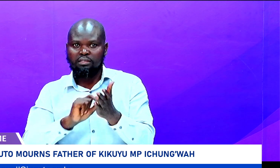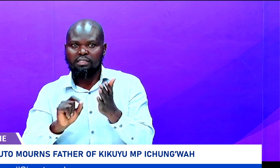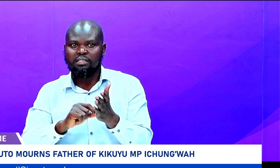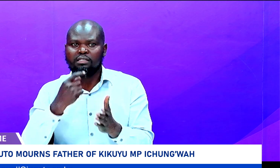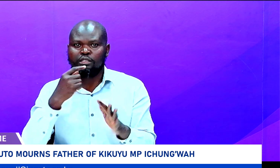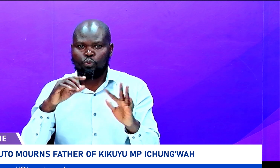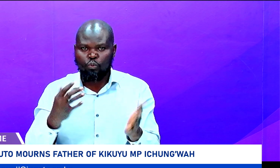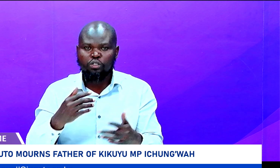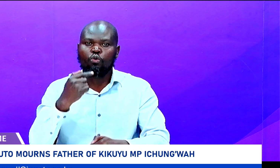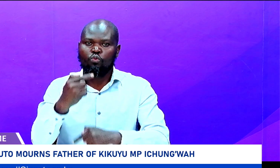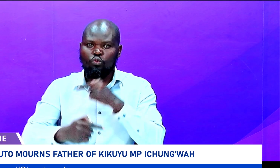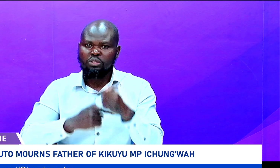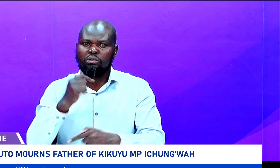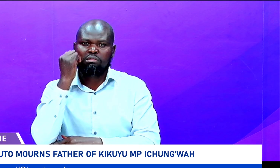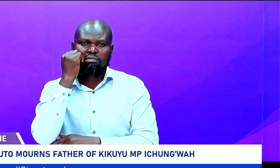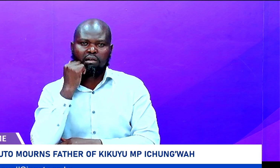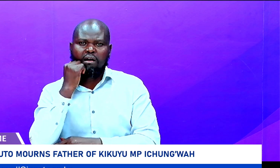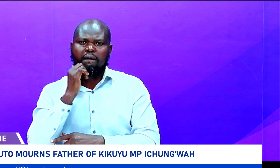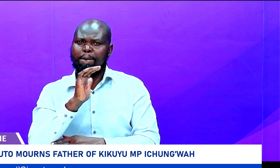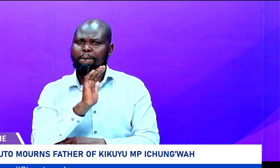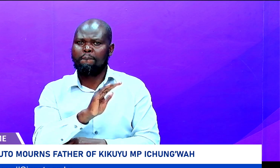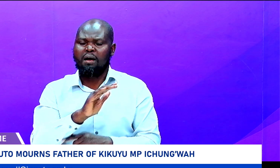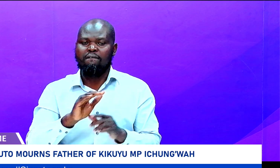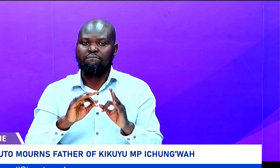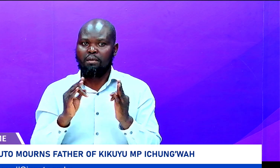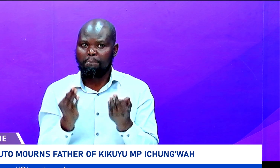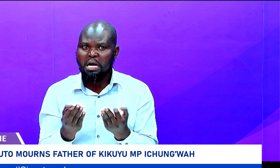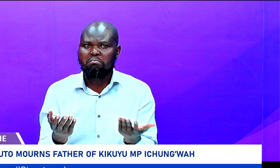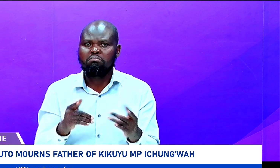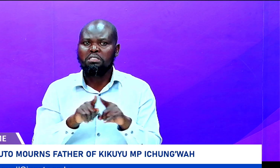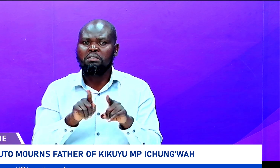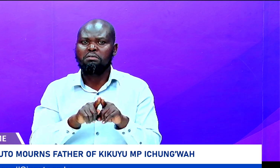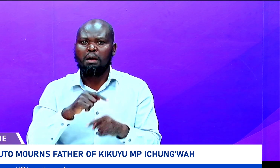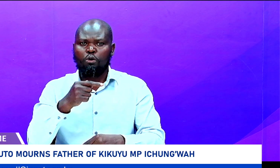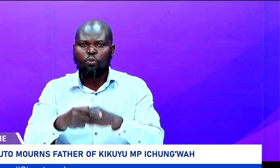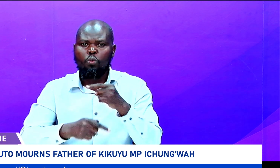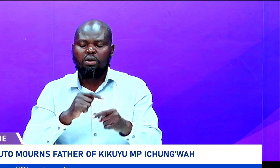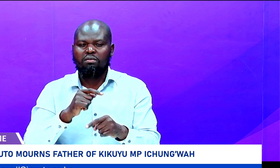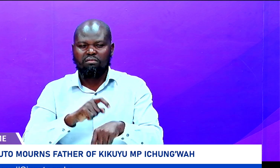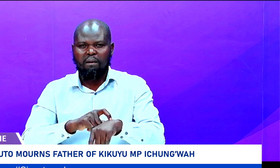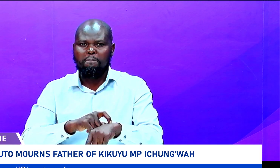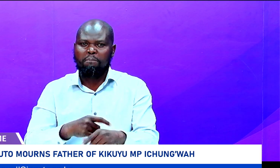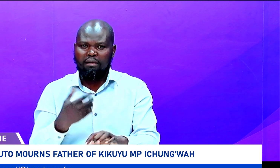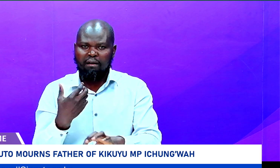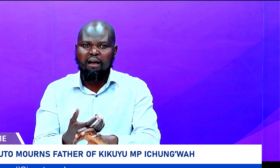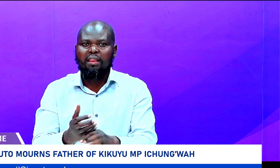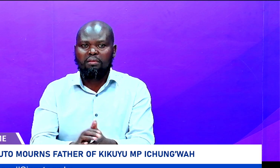Interior Cabinet Secretary Kipchumba Murkomen also joined in mourning, assuring the Ichung'wah family of his prayer during